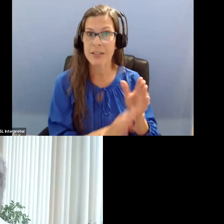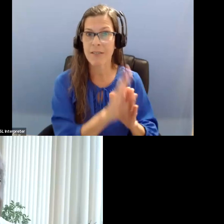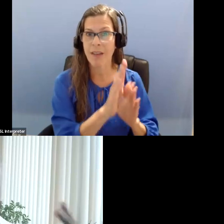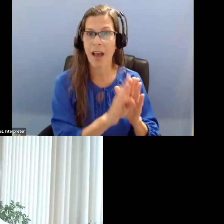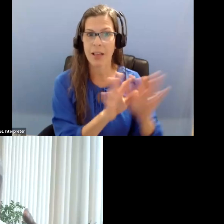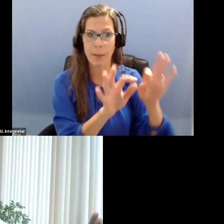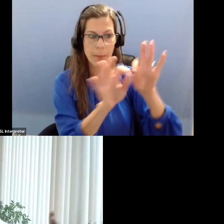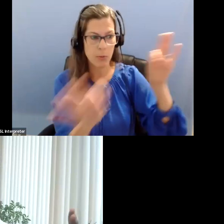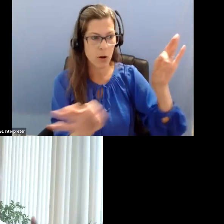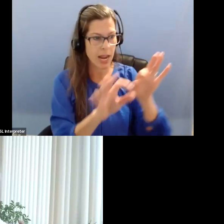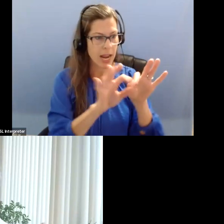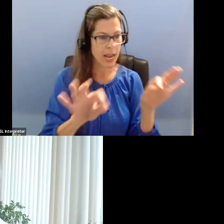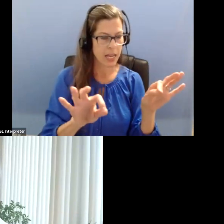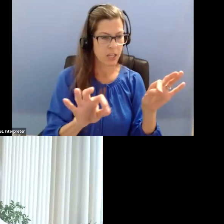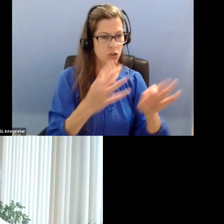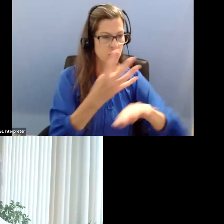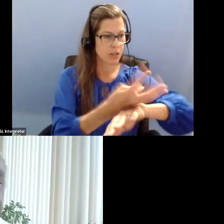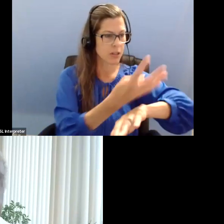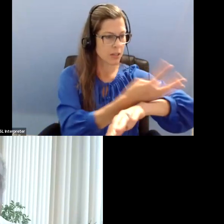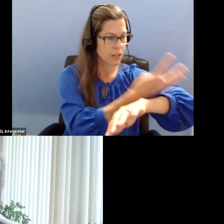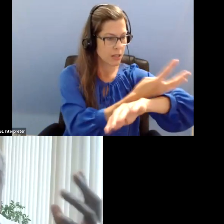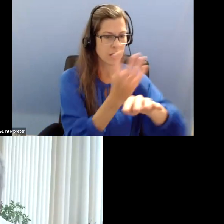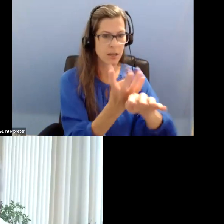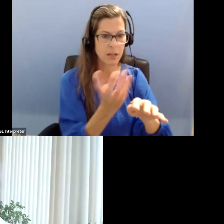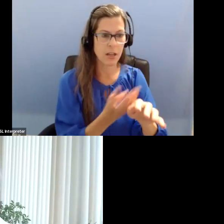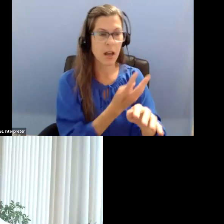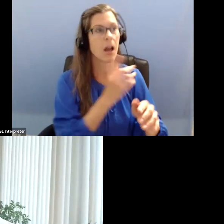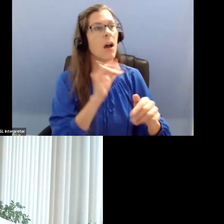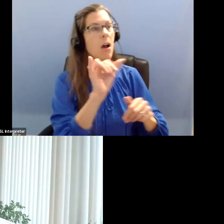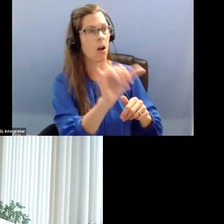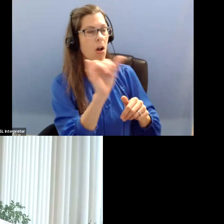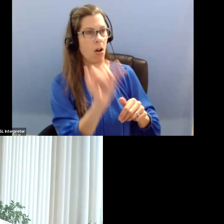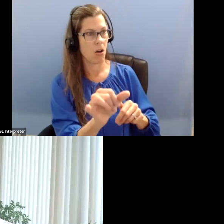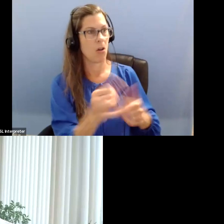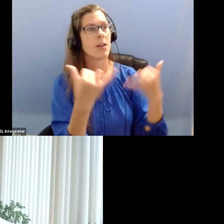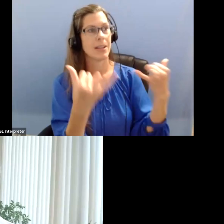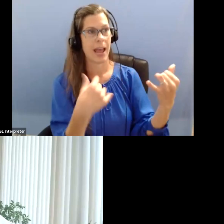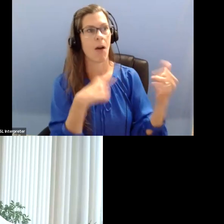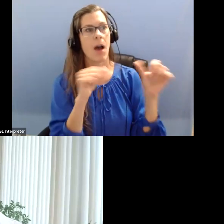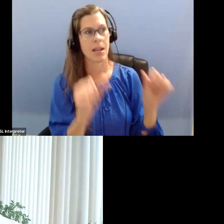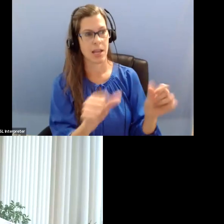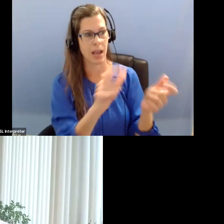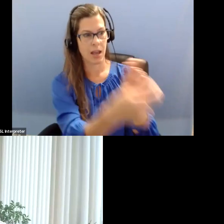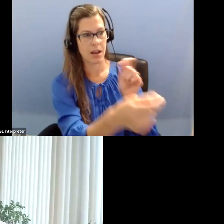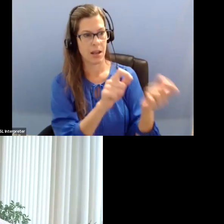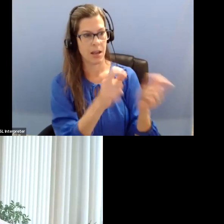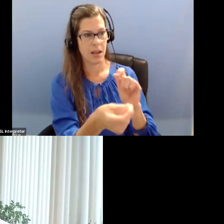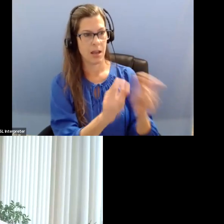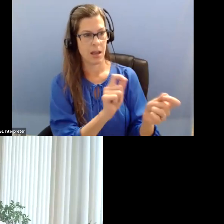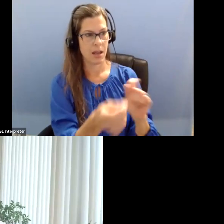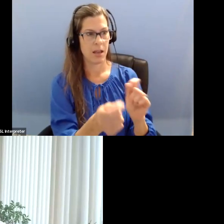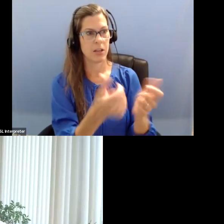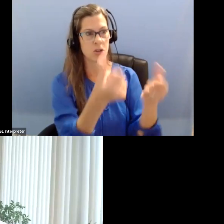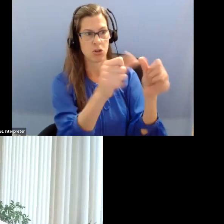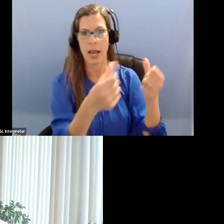now have lots of choices that you can make about the ultimate design. what does that have to do with this